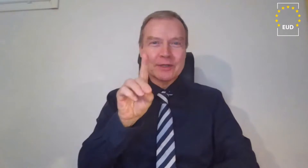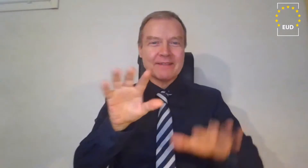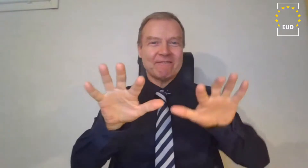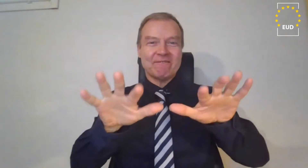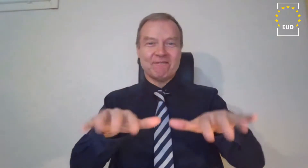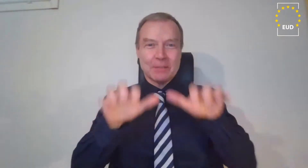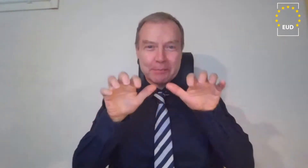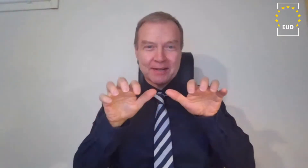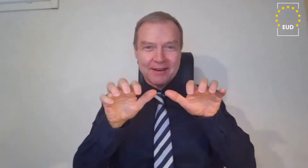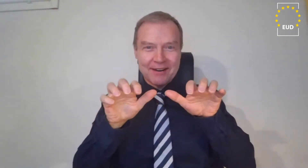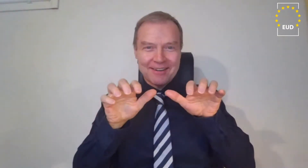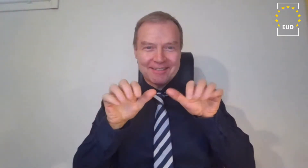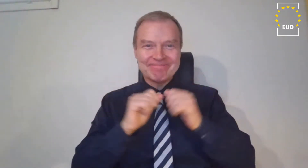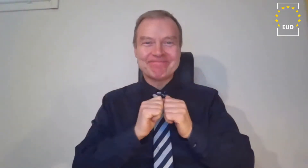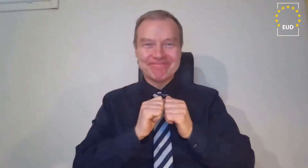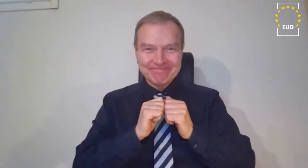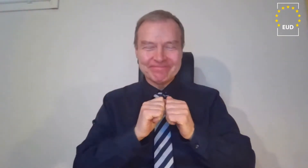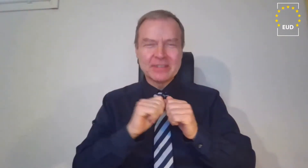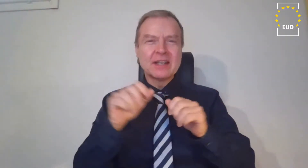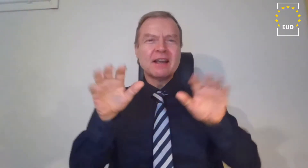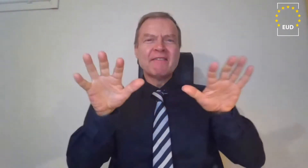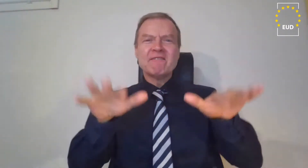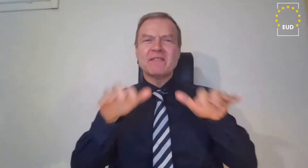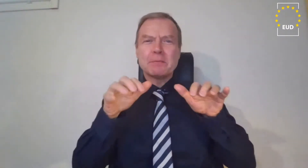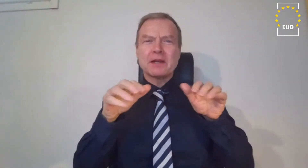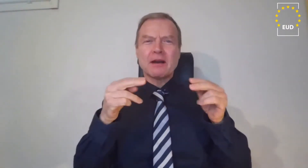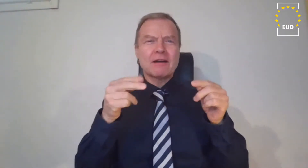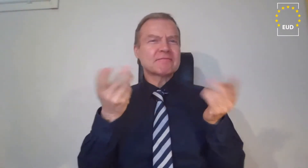Welcome to this webinar of EUD.